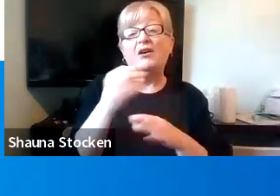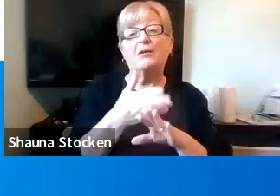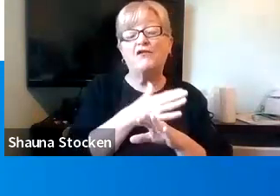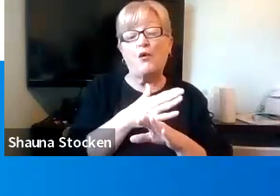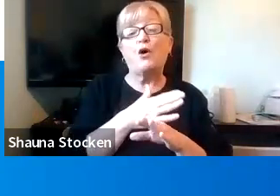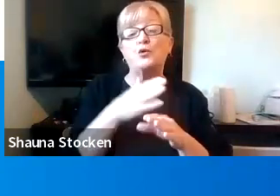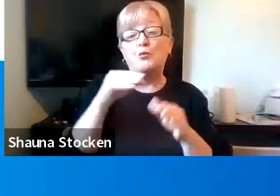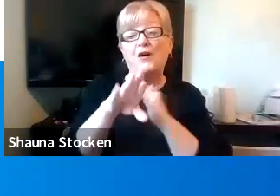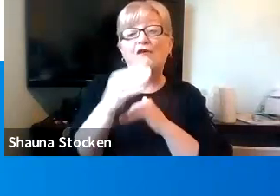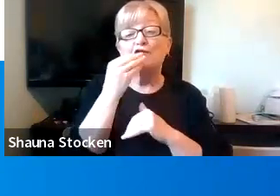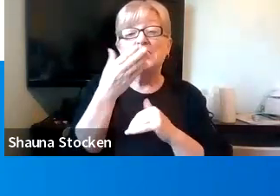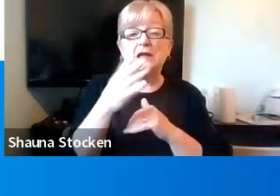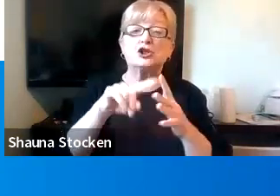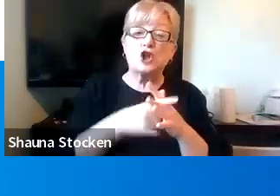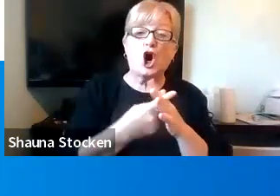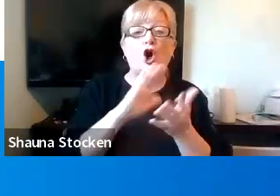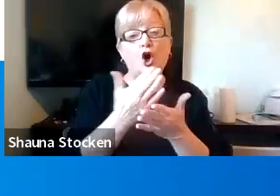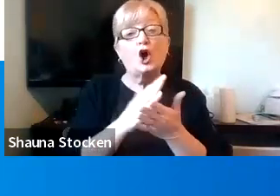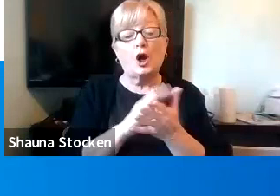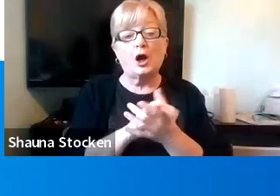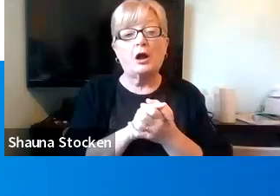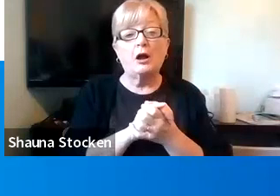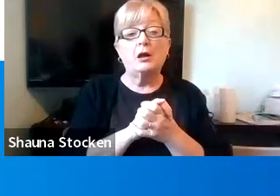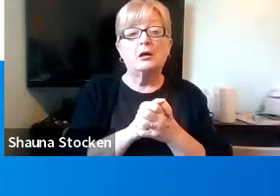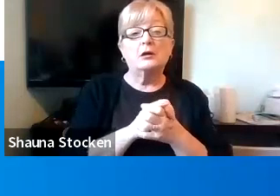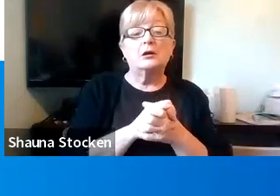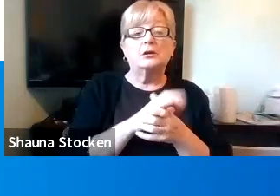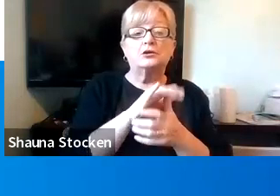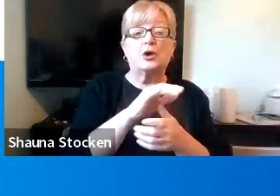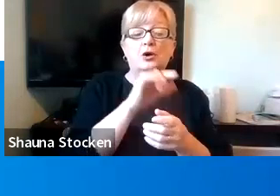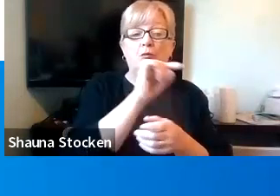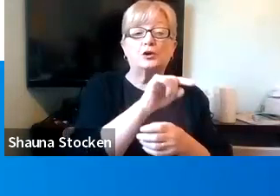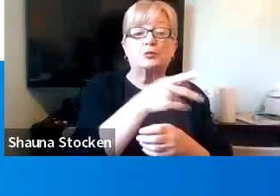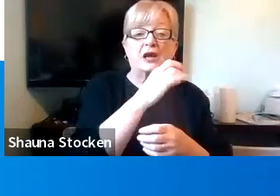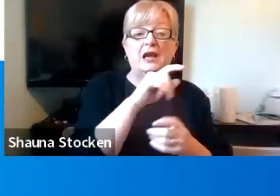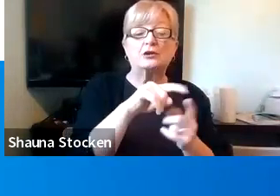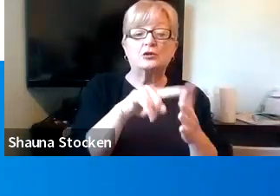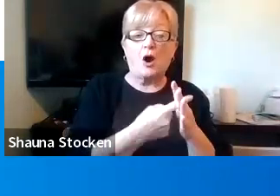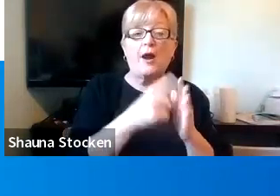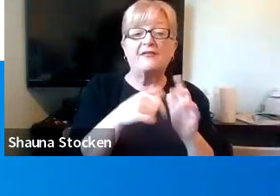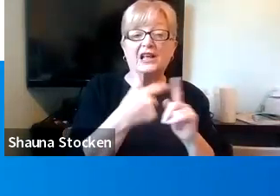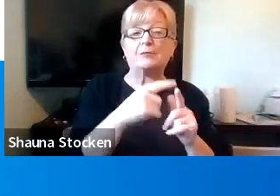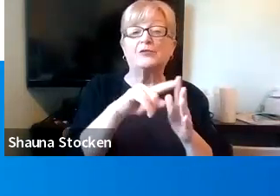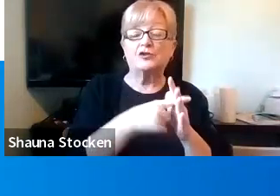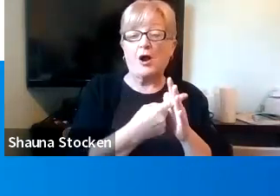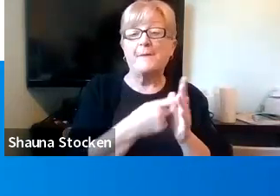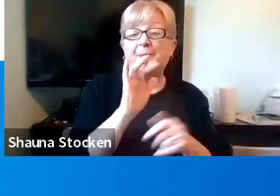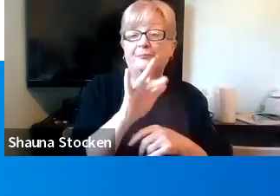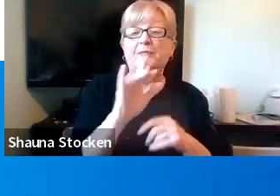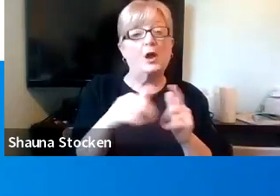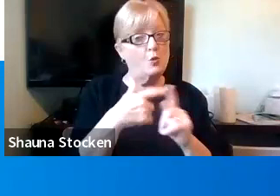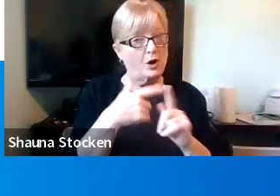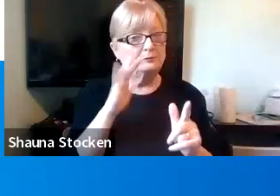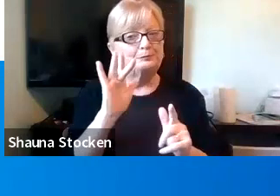start cooking. Press preheat to add preheating. Then press the start button to begin preheating. The button will light up and